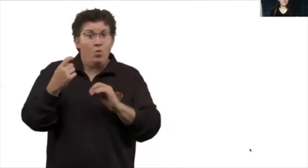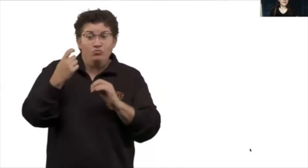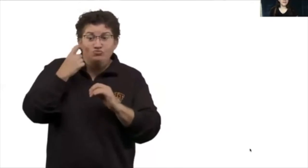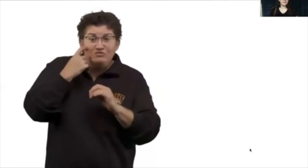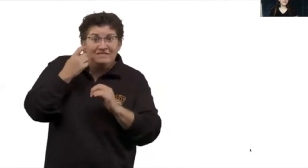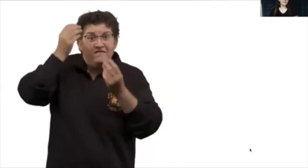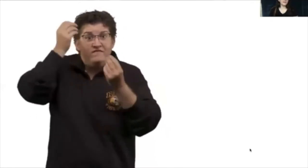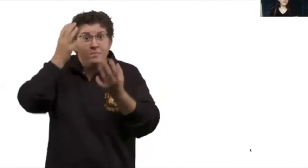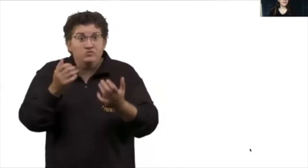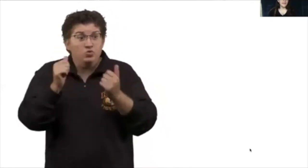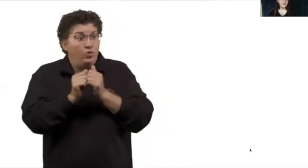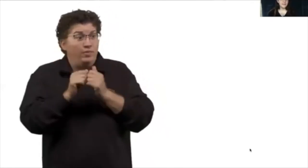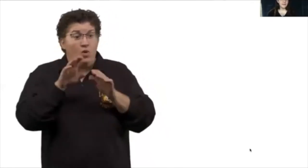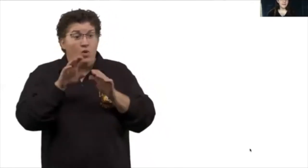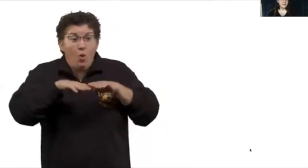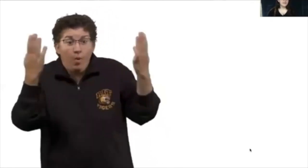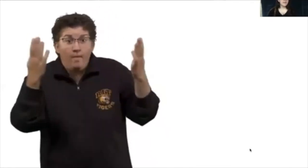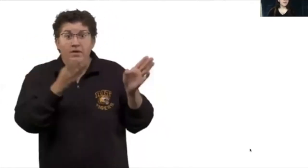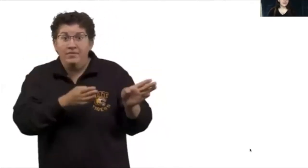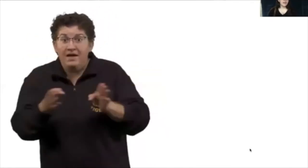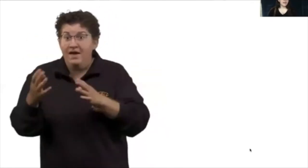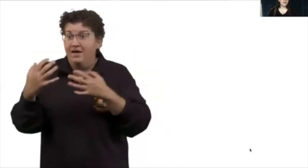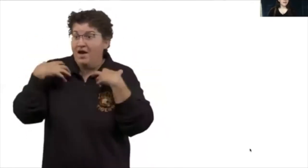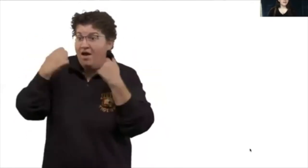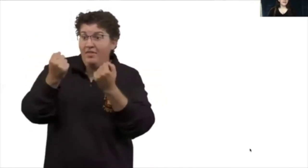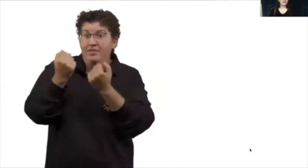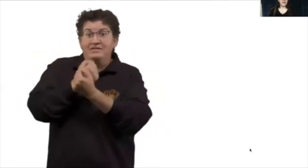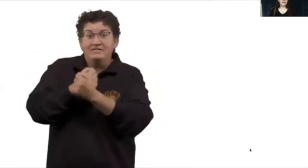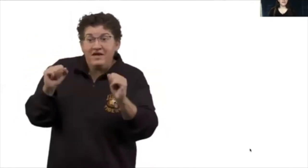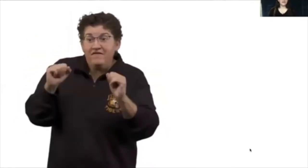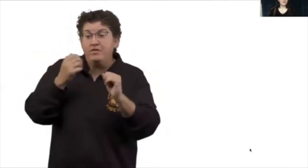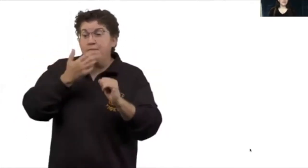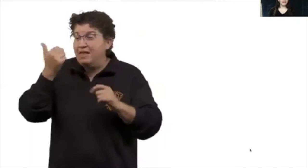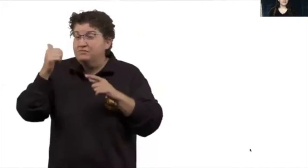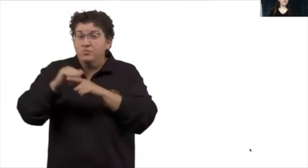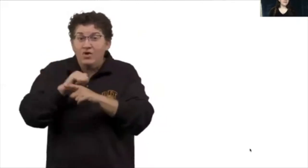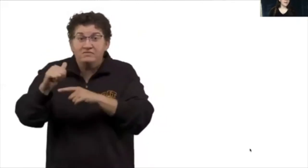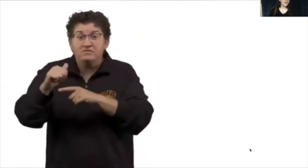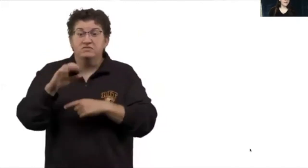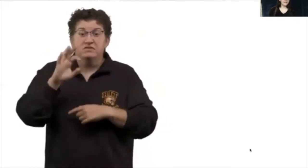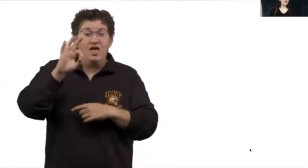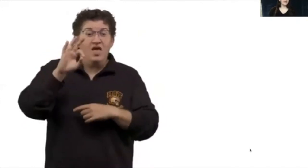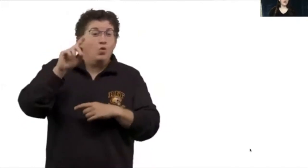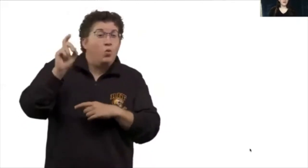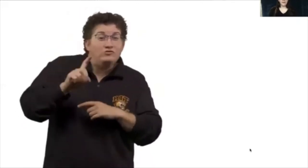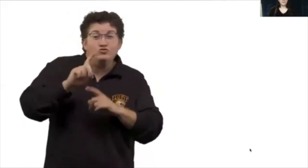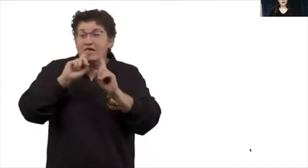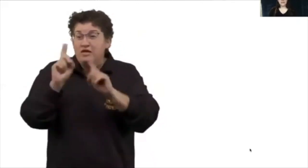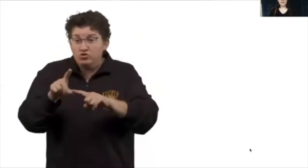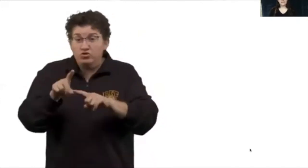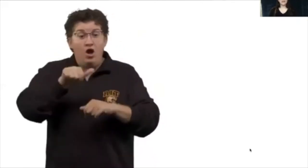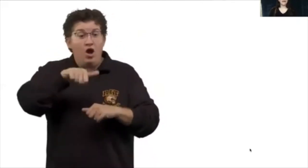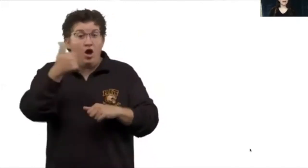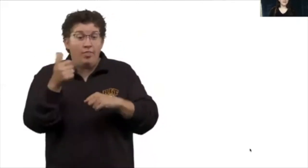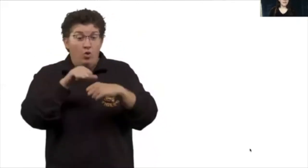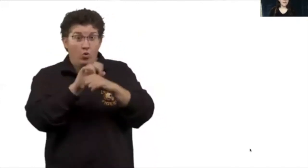your feelings is important in maintaining this. Sharing your information, opening safety plans, and knowing best